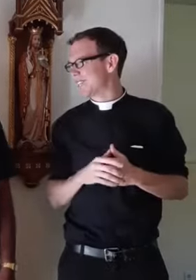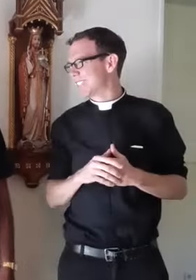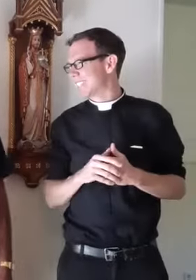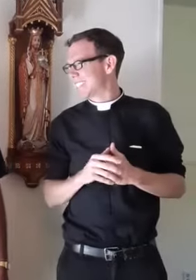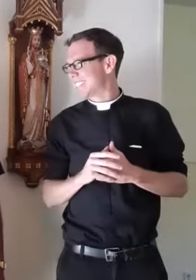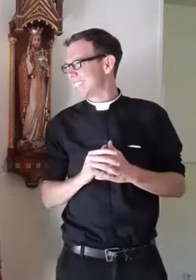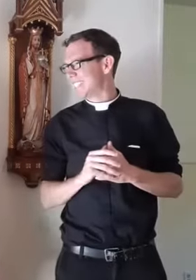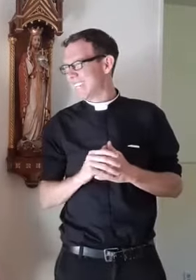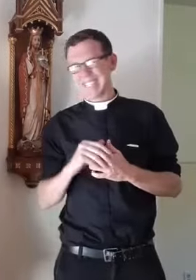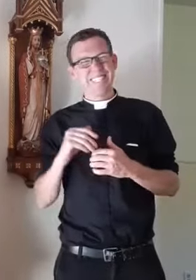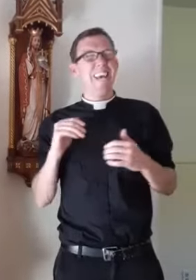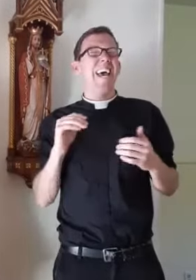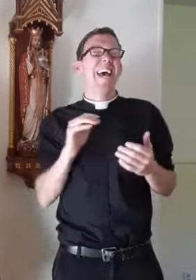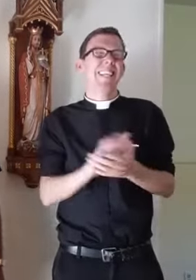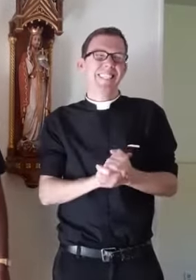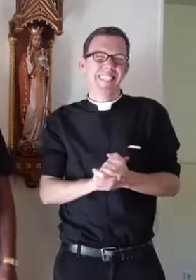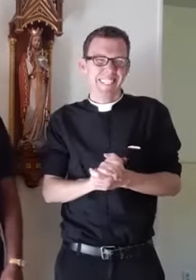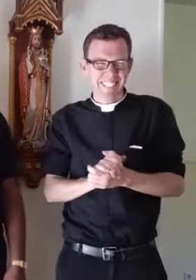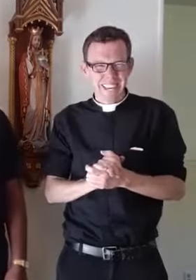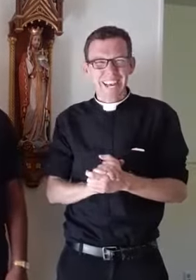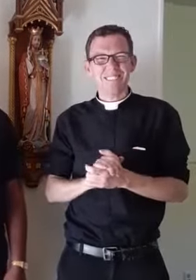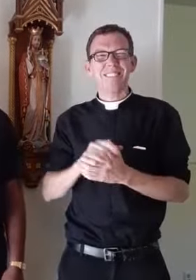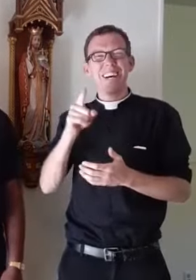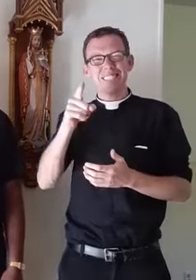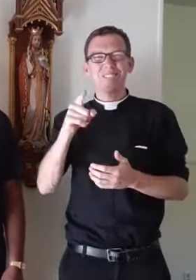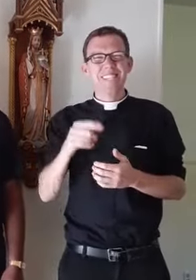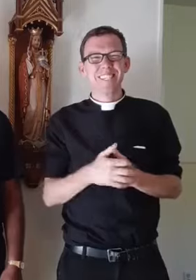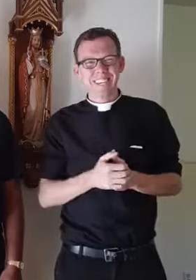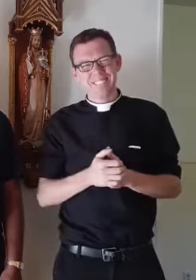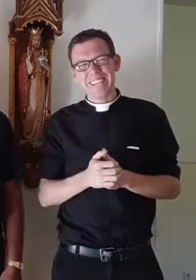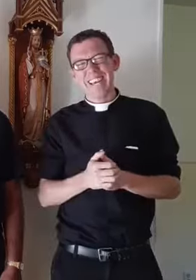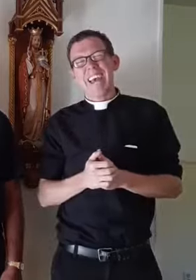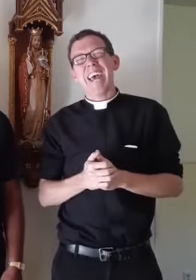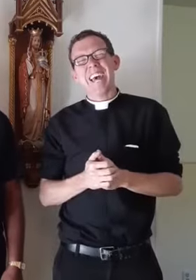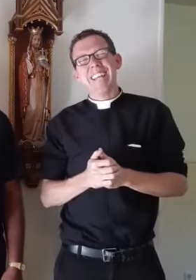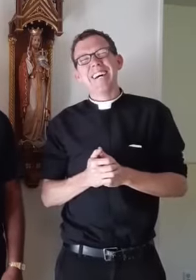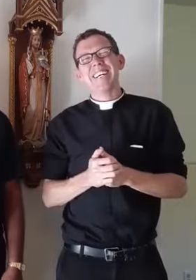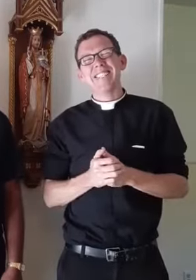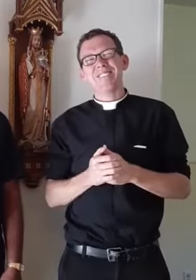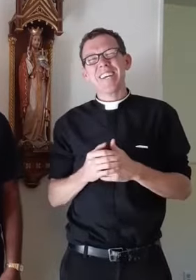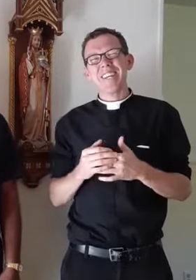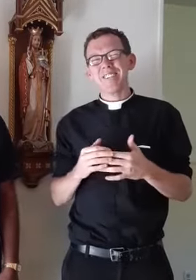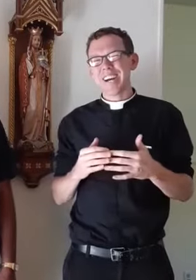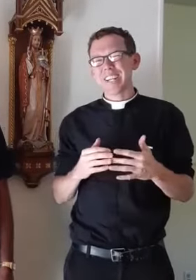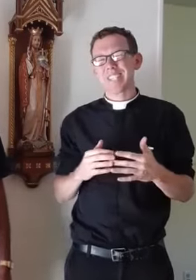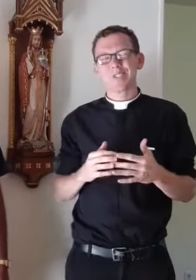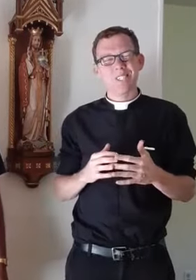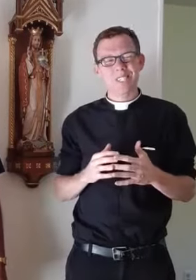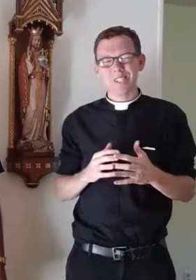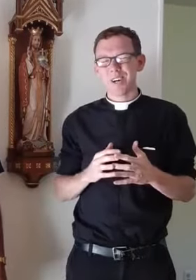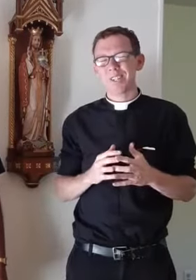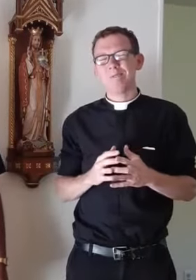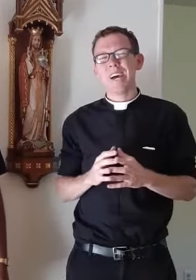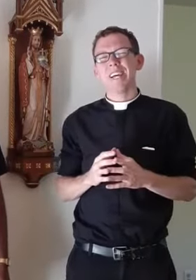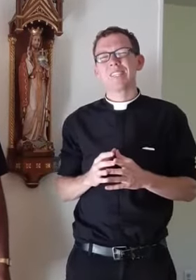is. Yes. So if not, somebody correct me. And anyway, just wishing you all the best. So